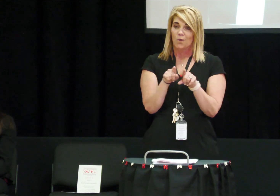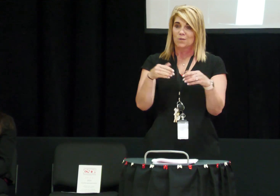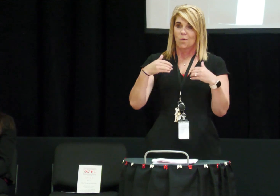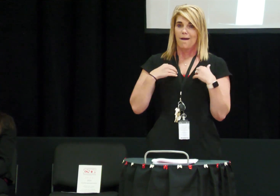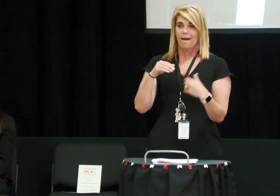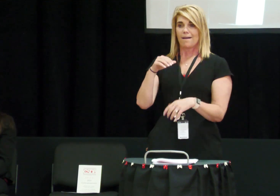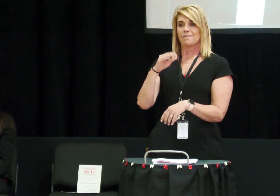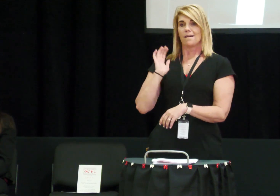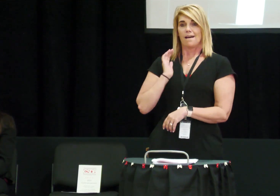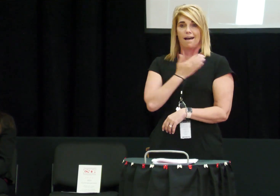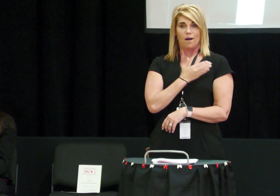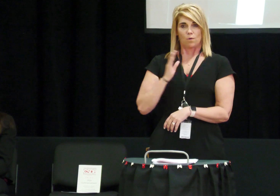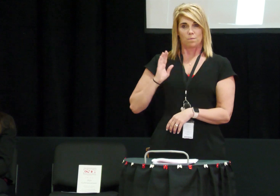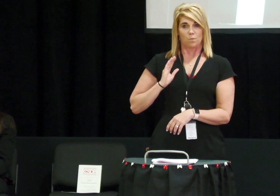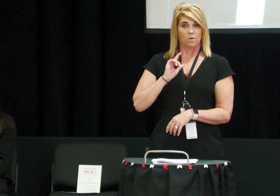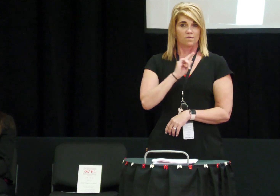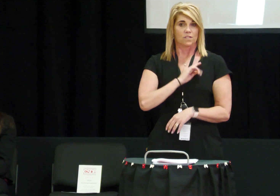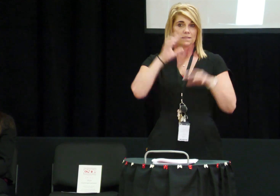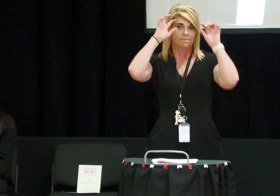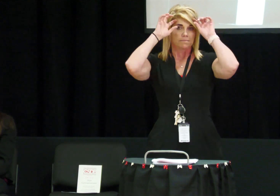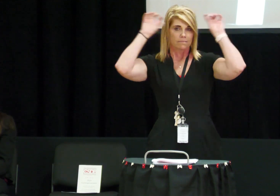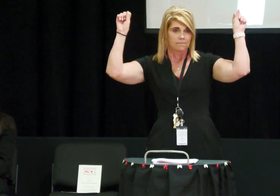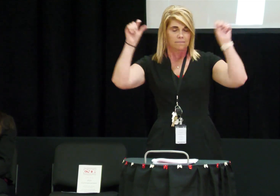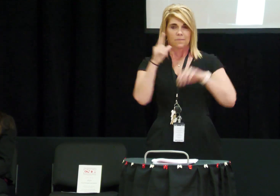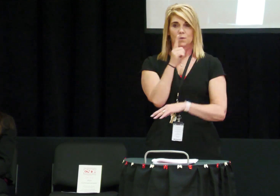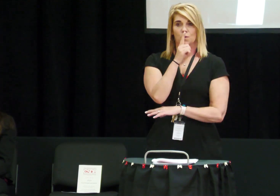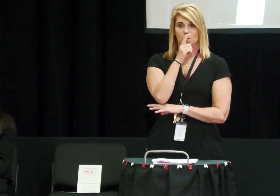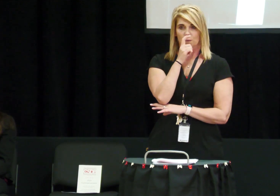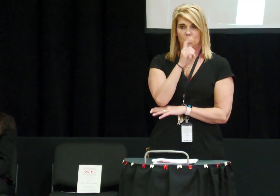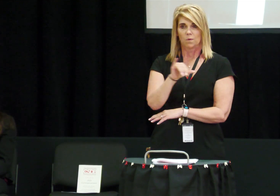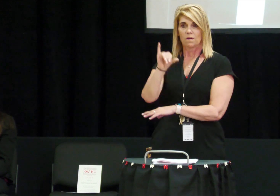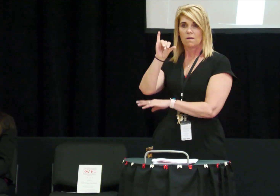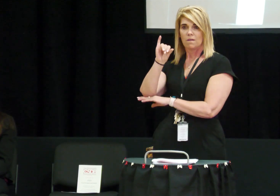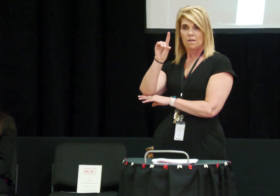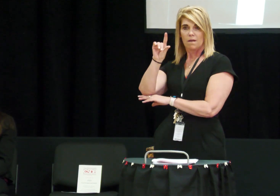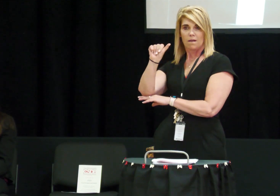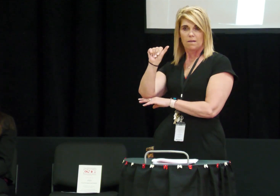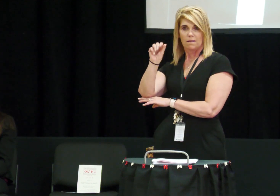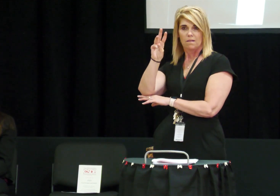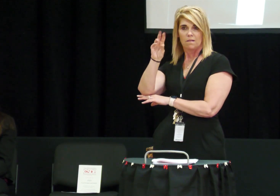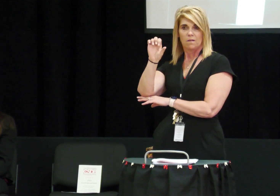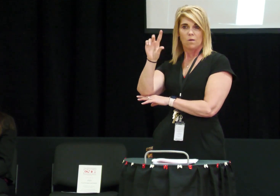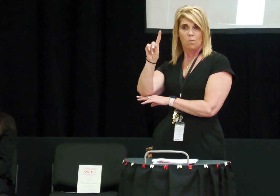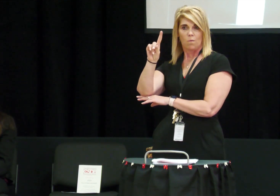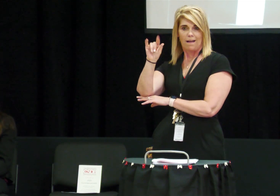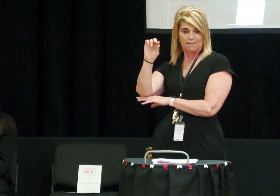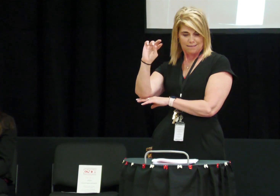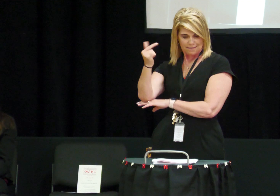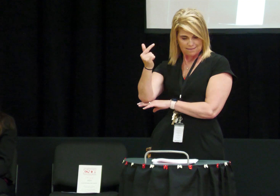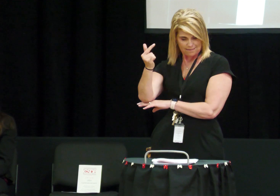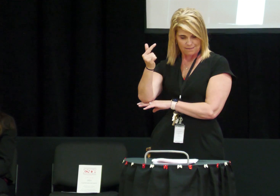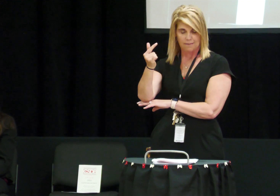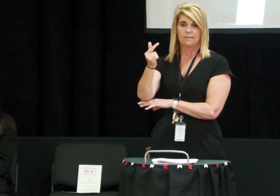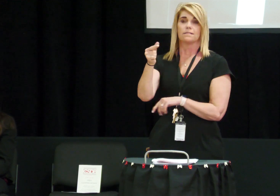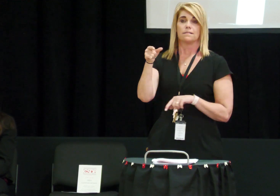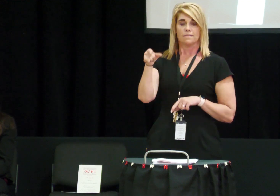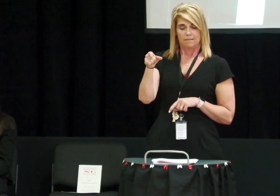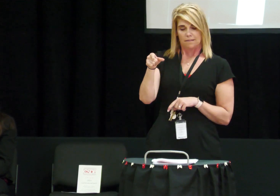We also have our Board of Trustees President, Ida Wildling.